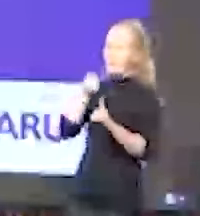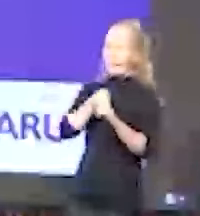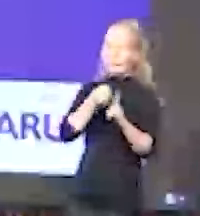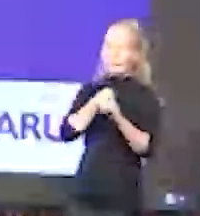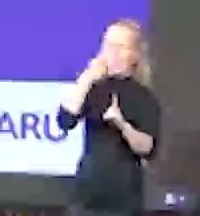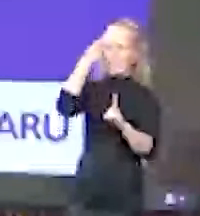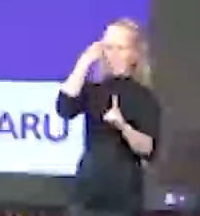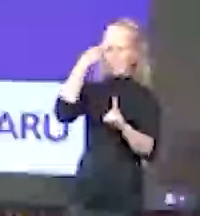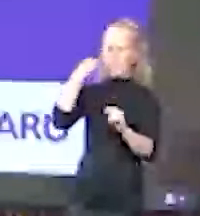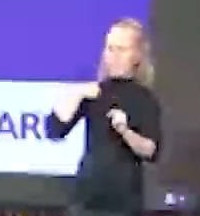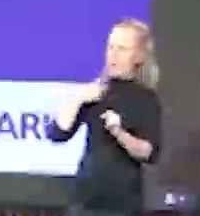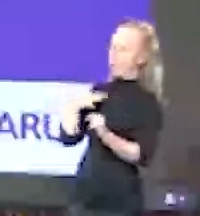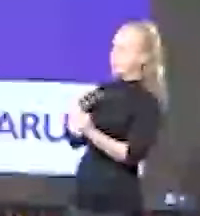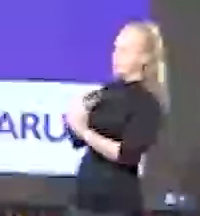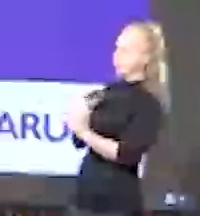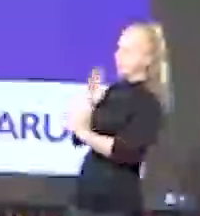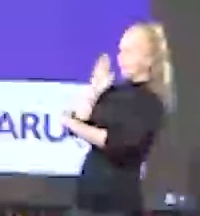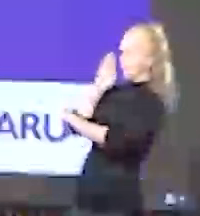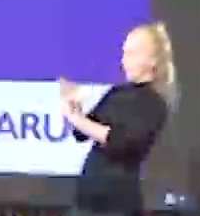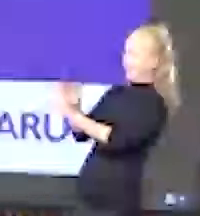minister or the premier or the prime minister, whoever it may be.